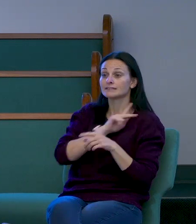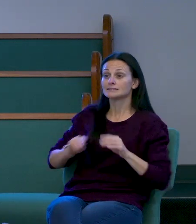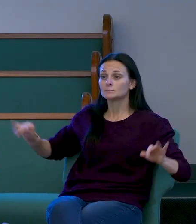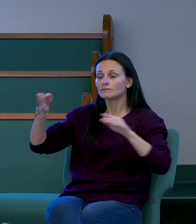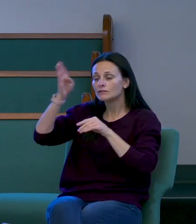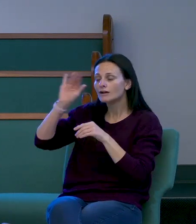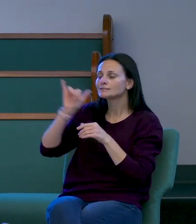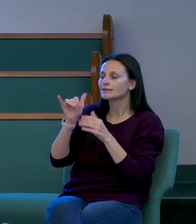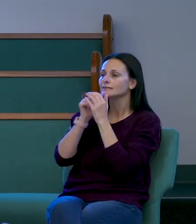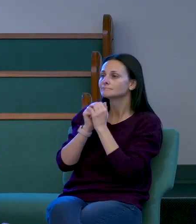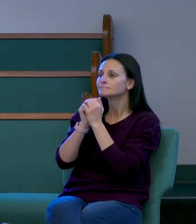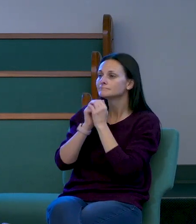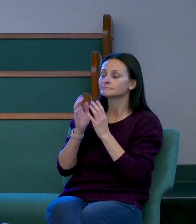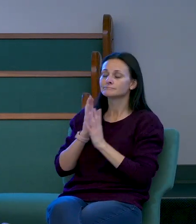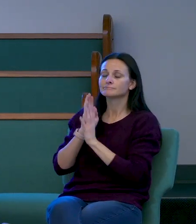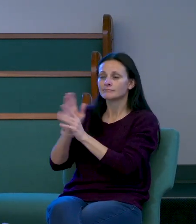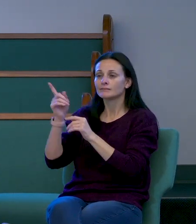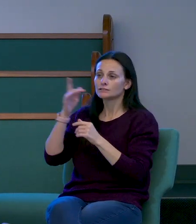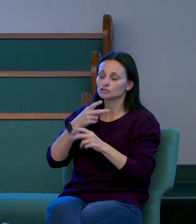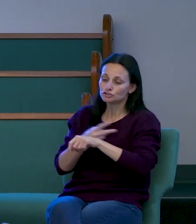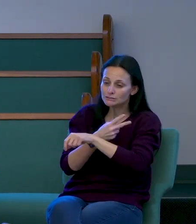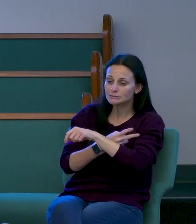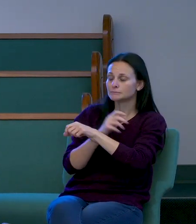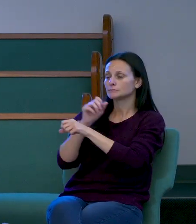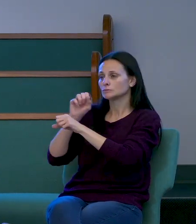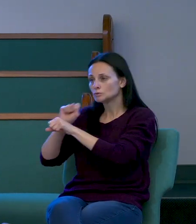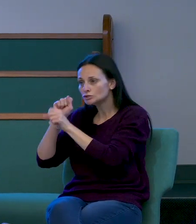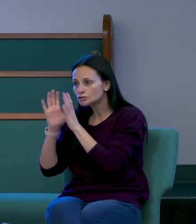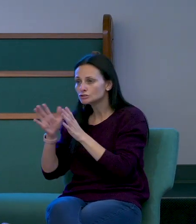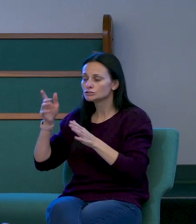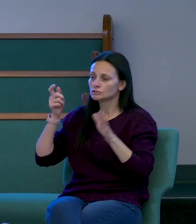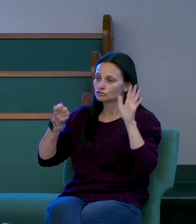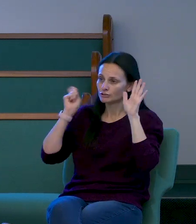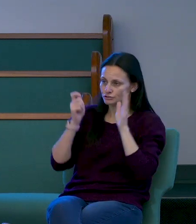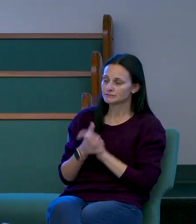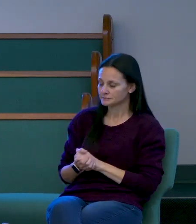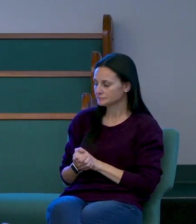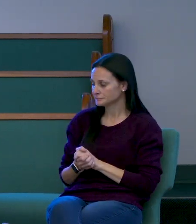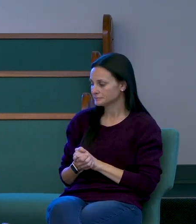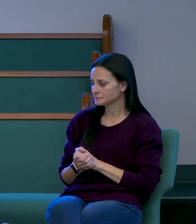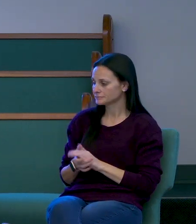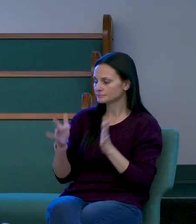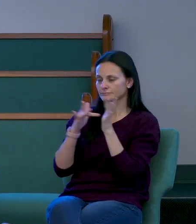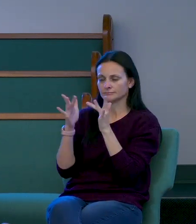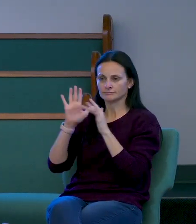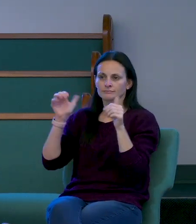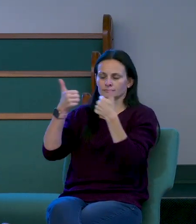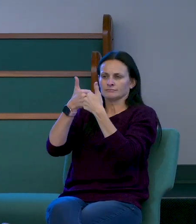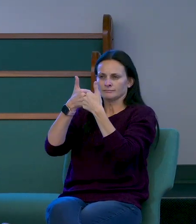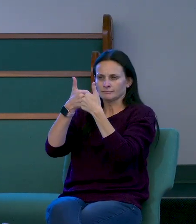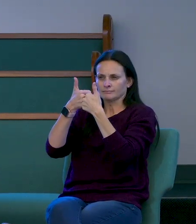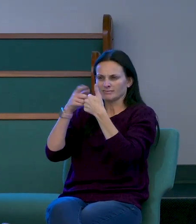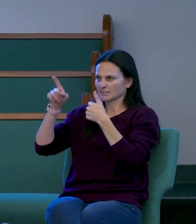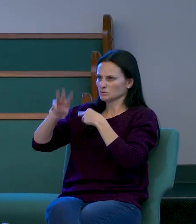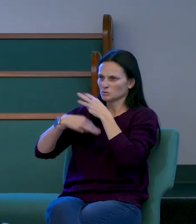like the bridesmaids and the sheep and the workers and the judges. Jesus challenges us beyond this